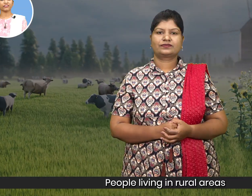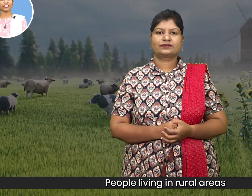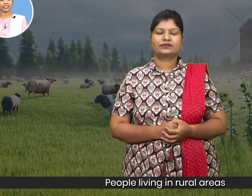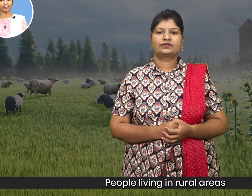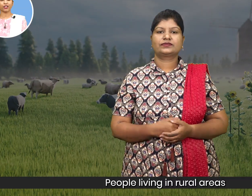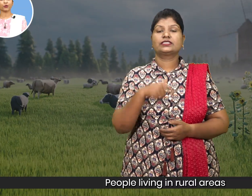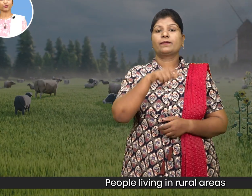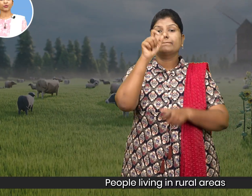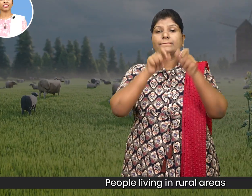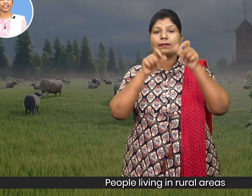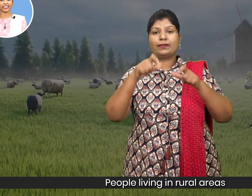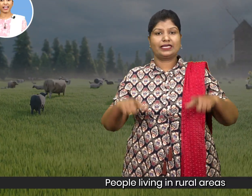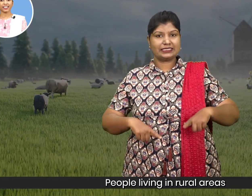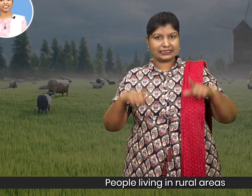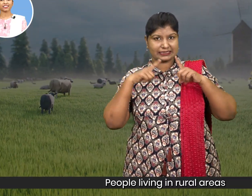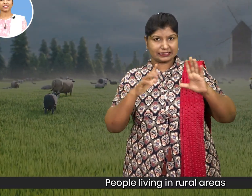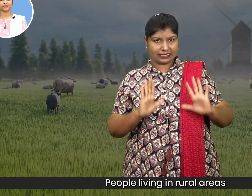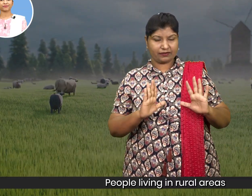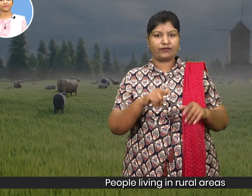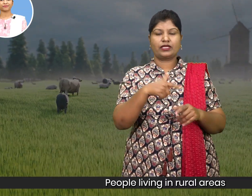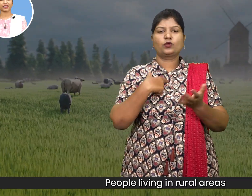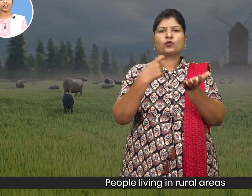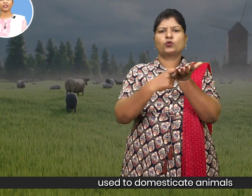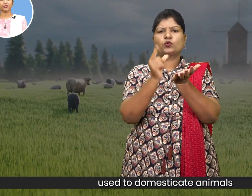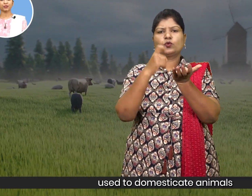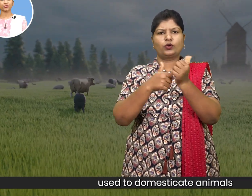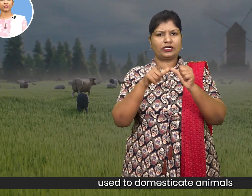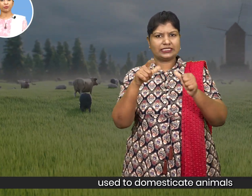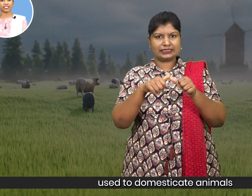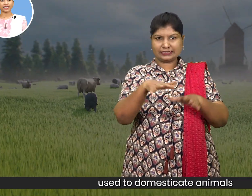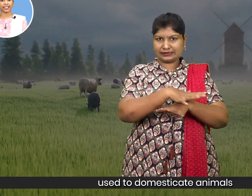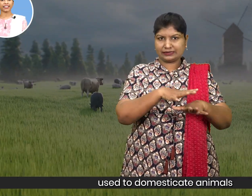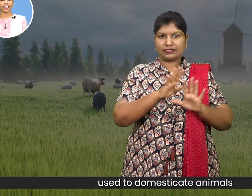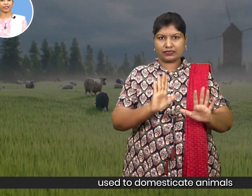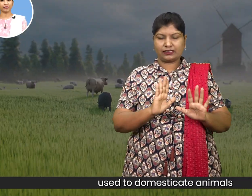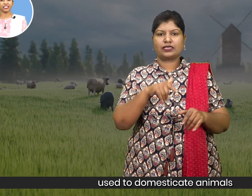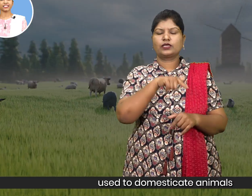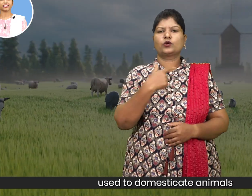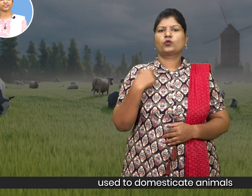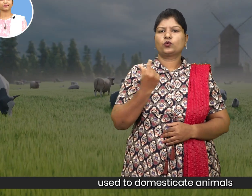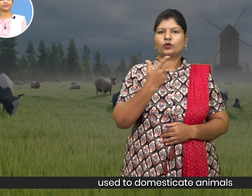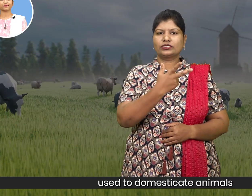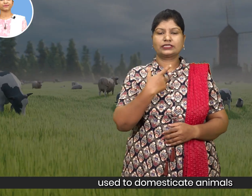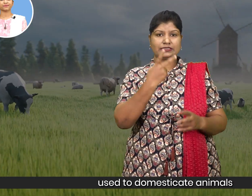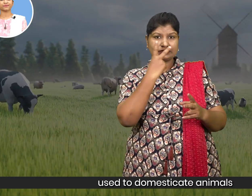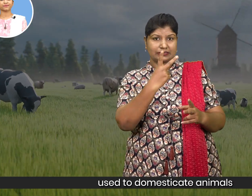People living in rural areas used to domesticate animals